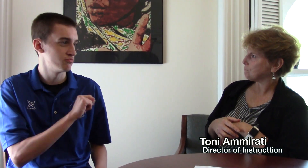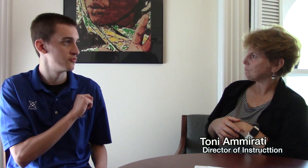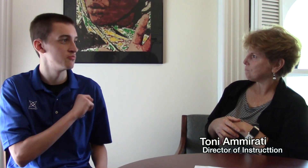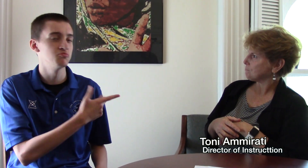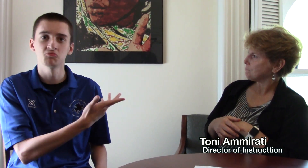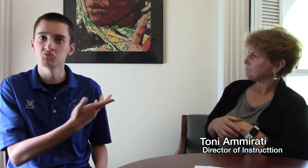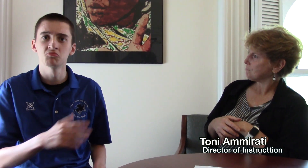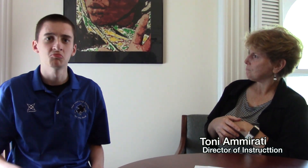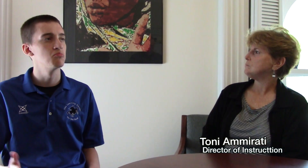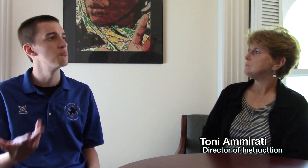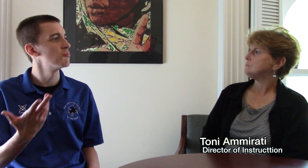Hello Toni.